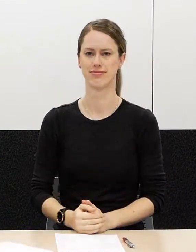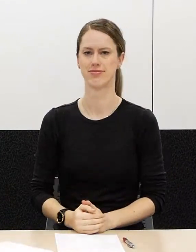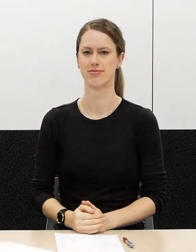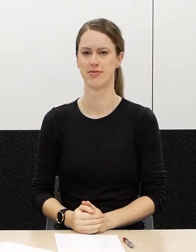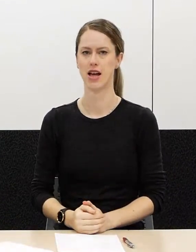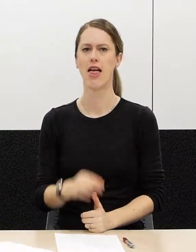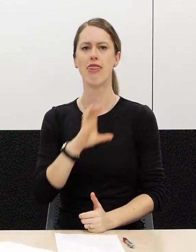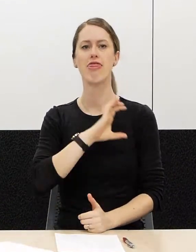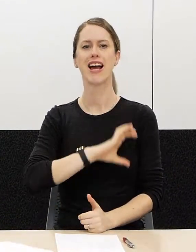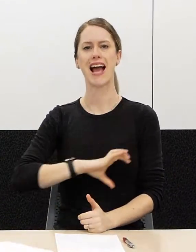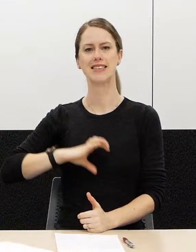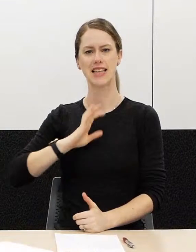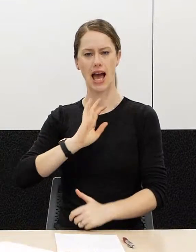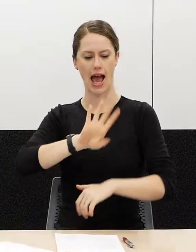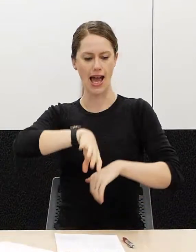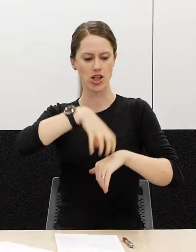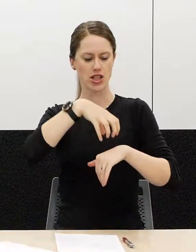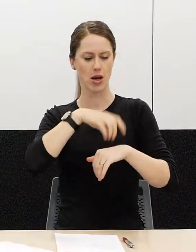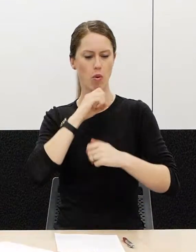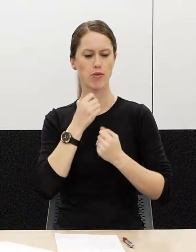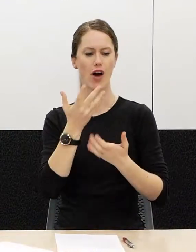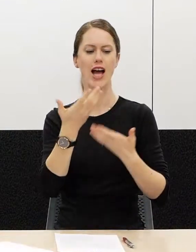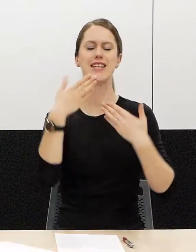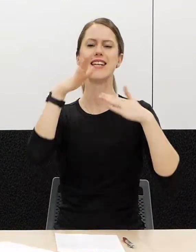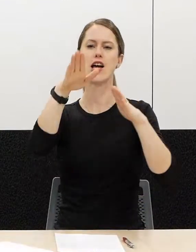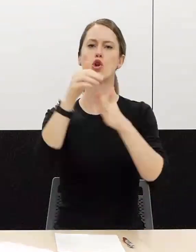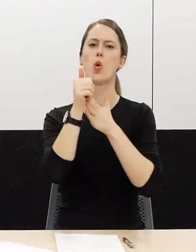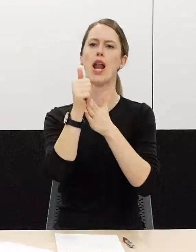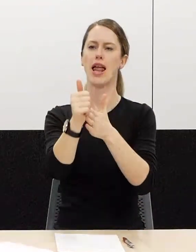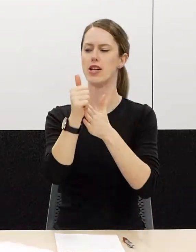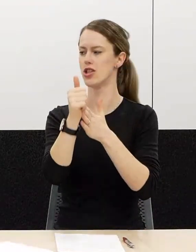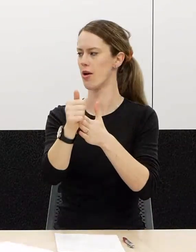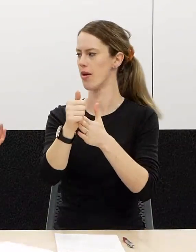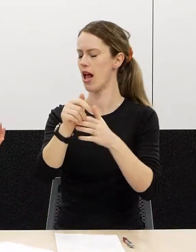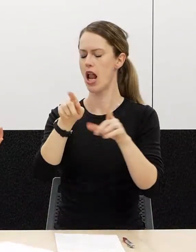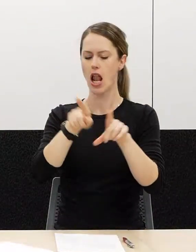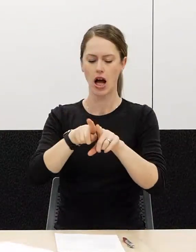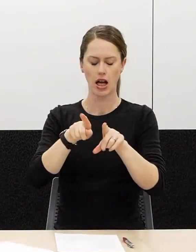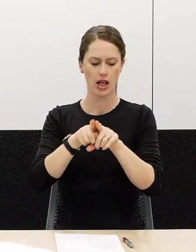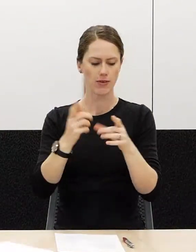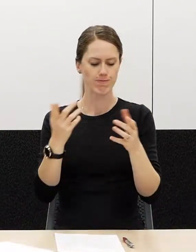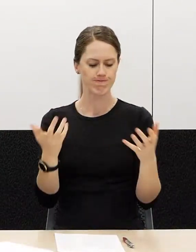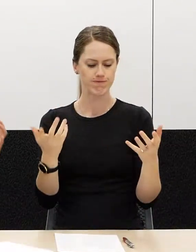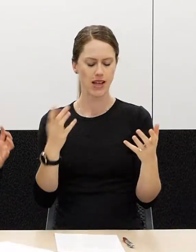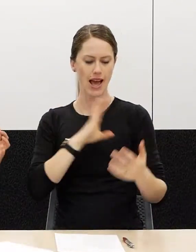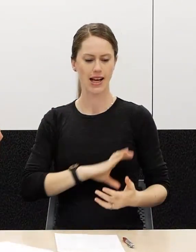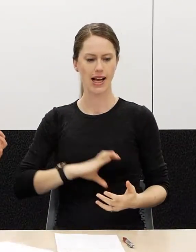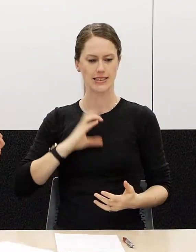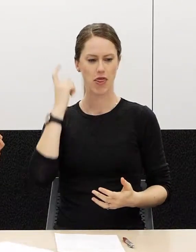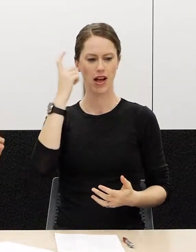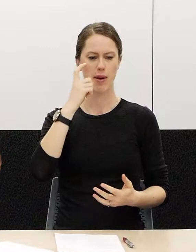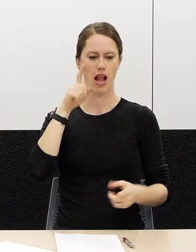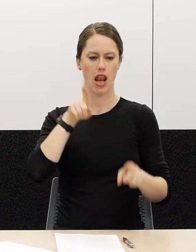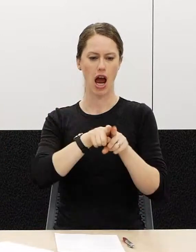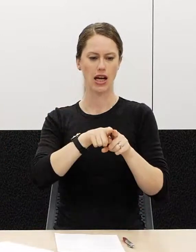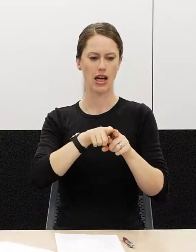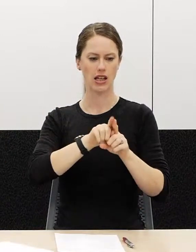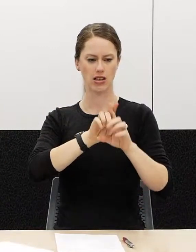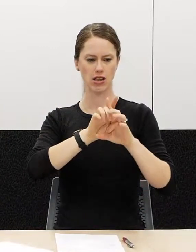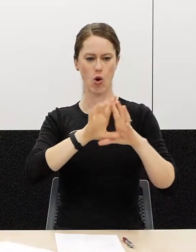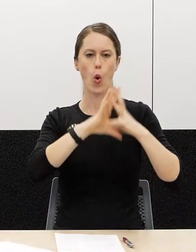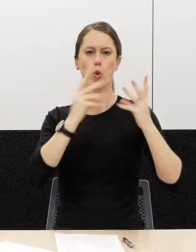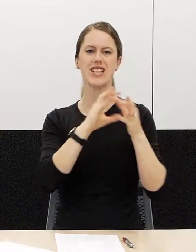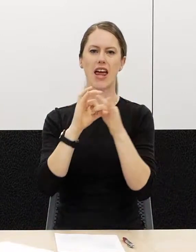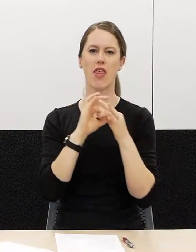Cancer Agency provides national leadership and sort of thinking about cancer as a whole package, because what